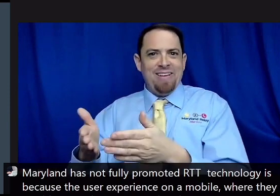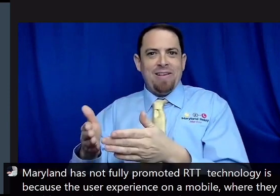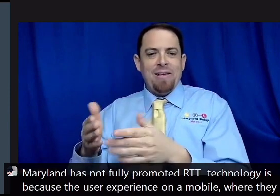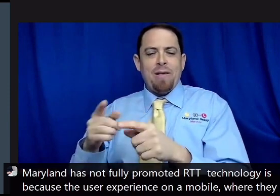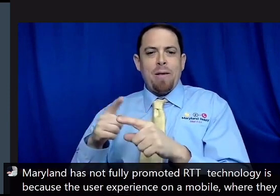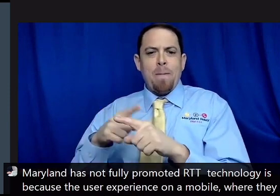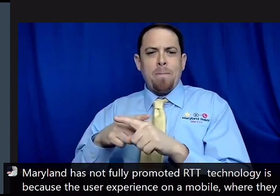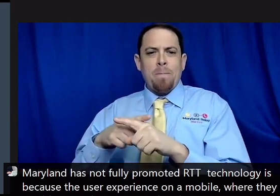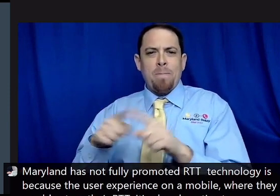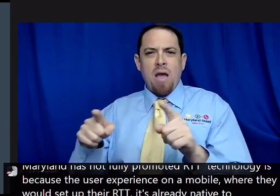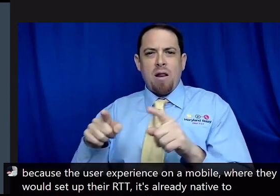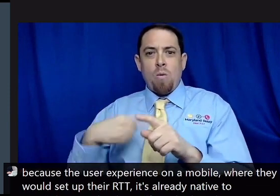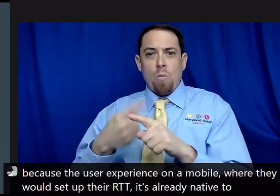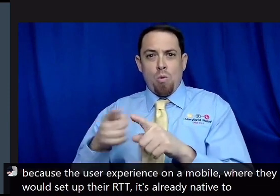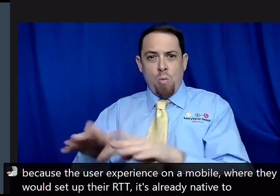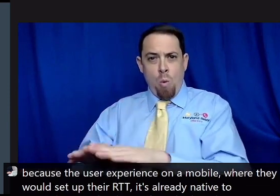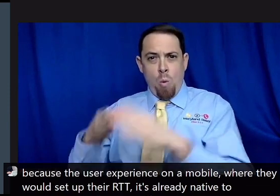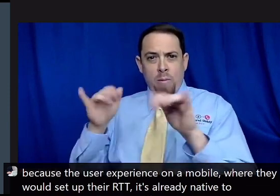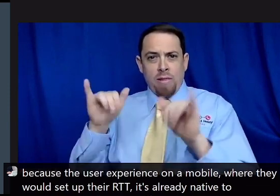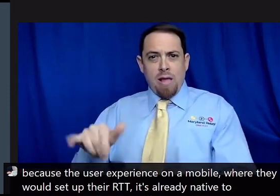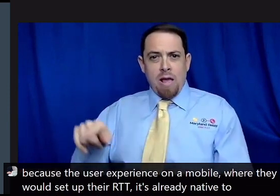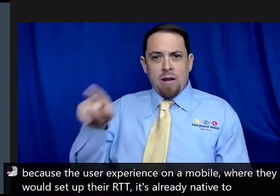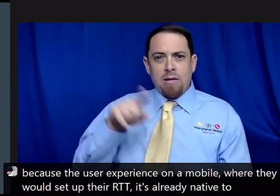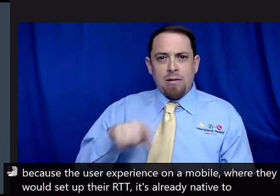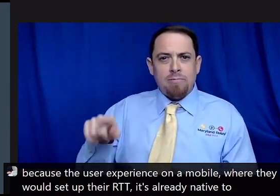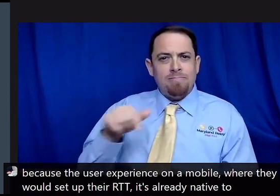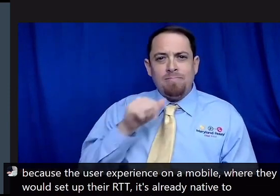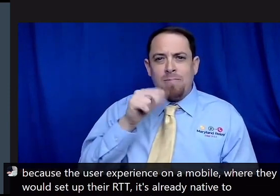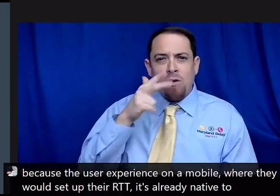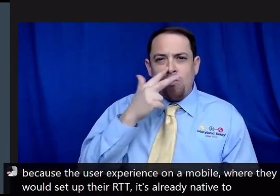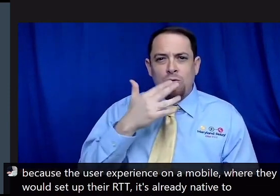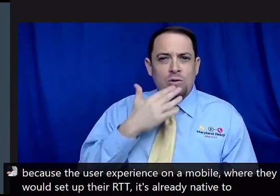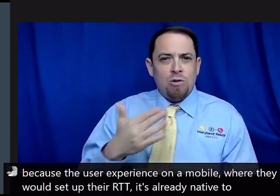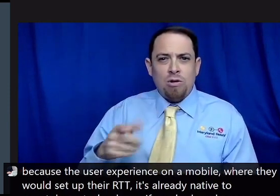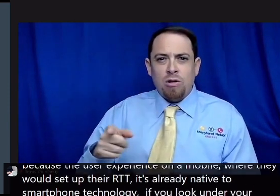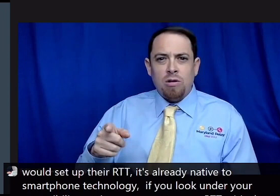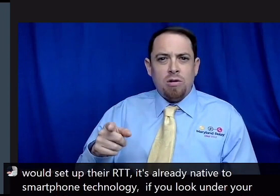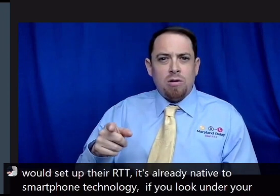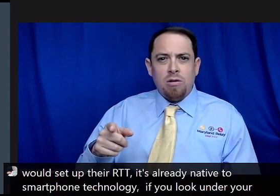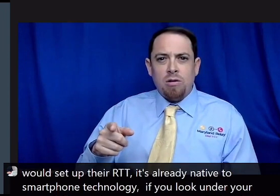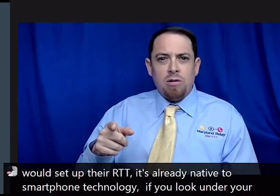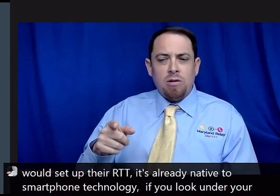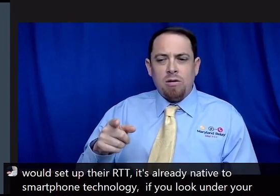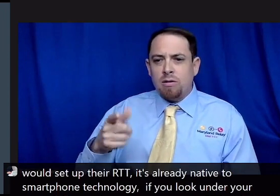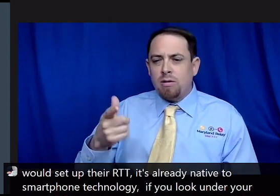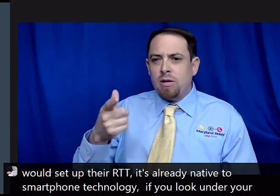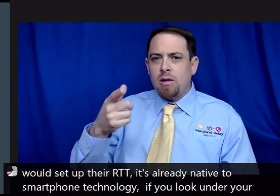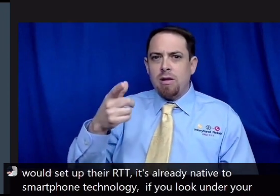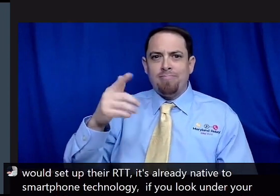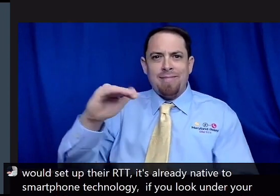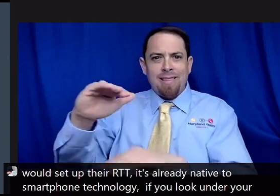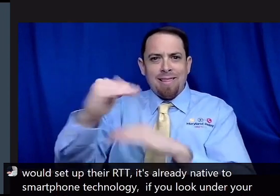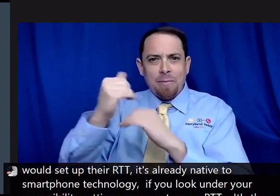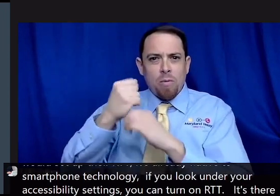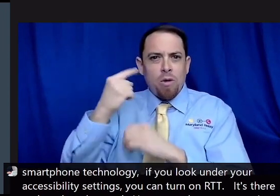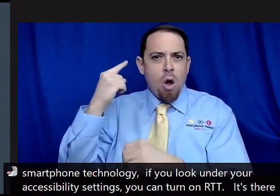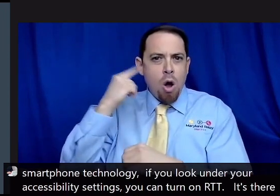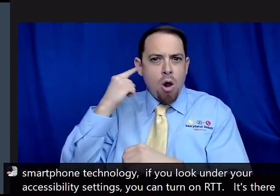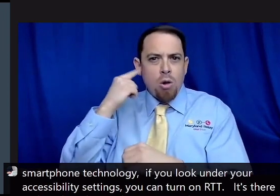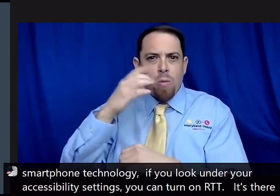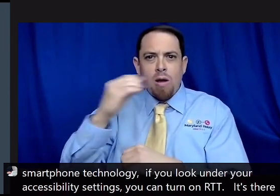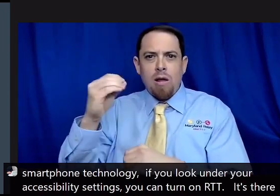on RTT. It's there and ready to be used. However, when you open it up, the user experience is